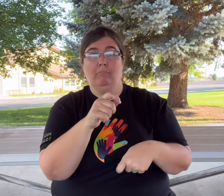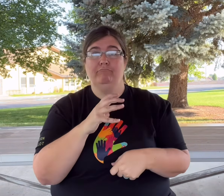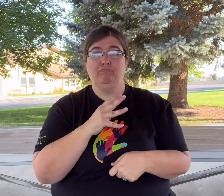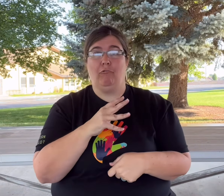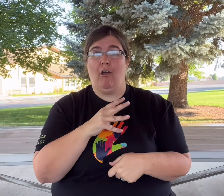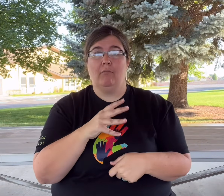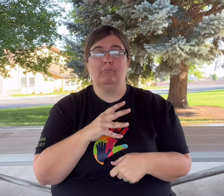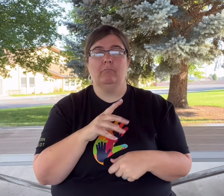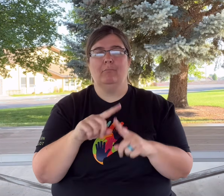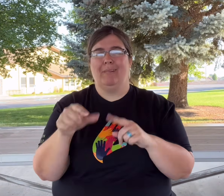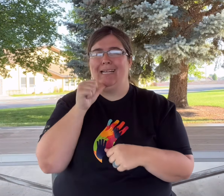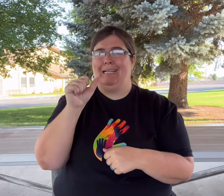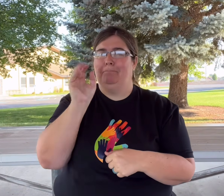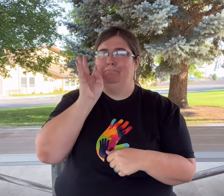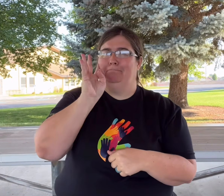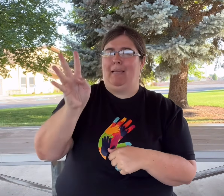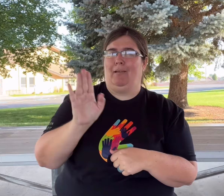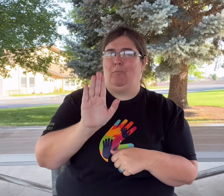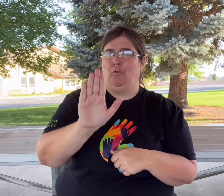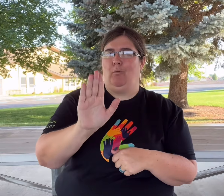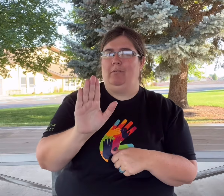So you can just swap it out, that's fine. Just don't make up